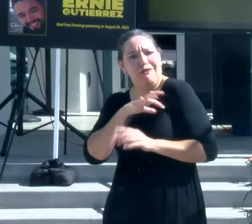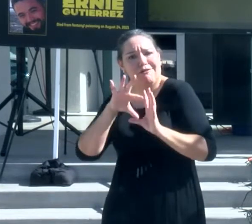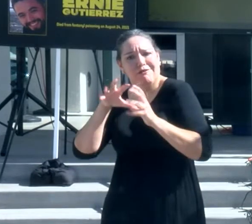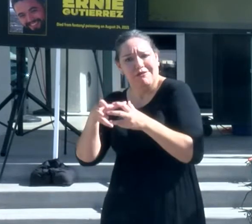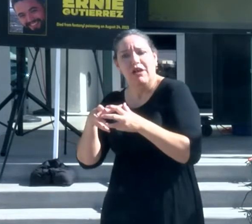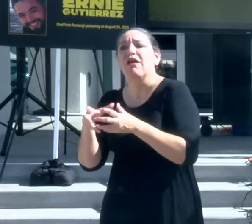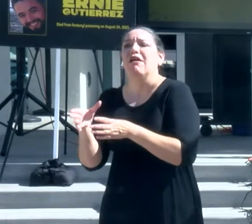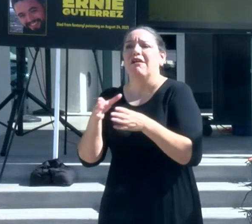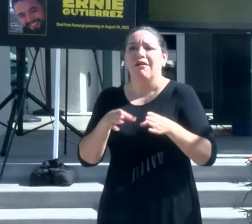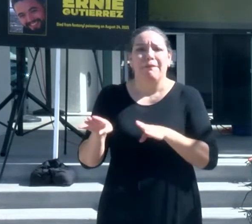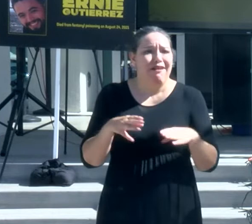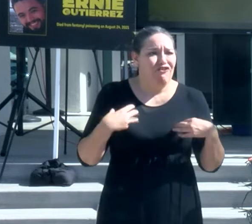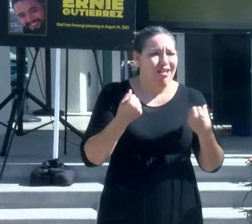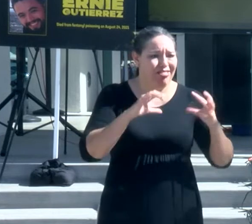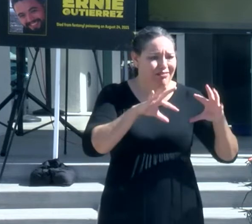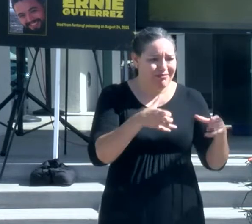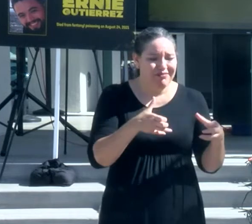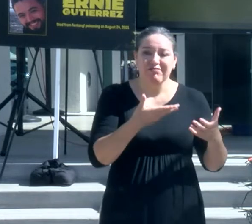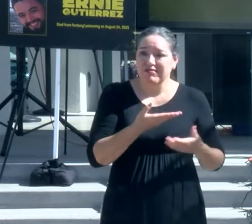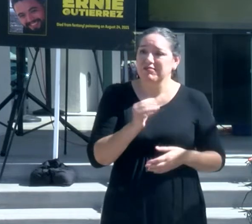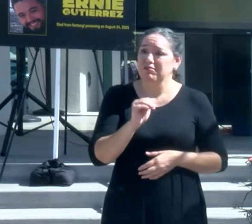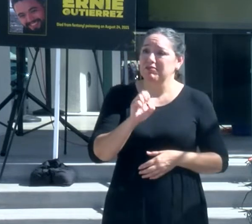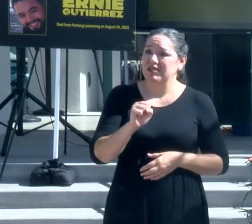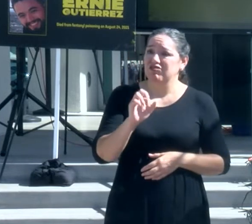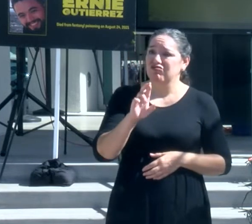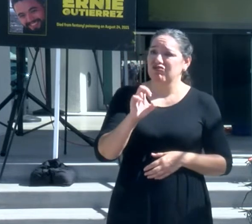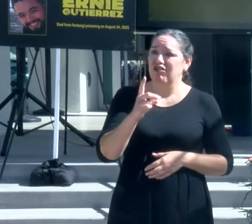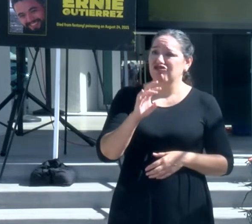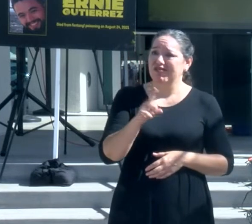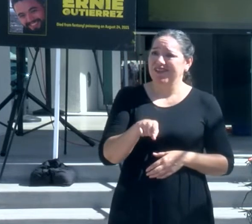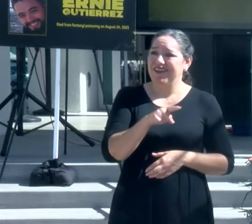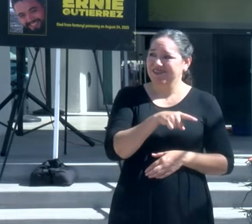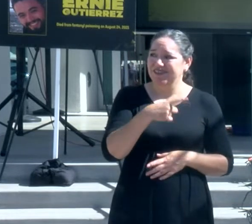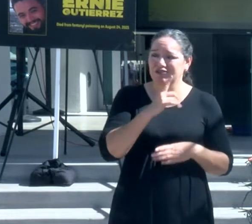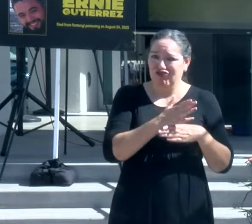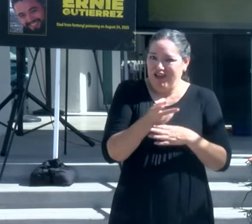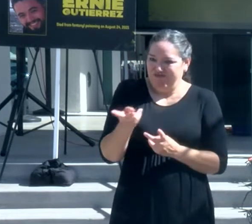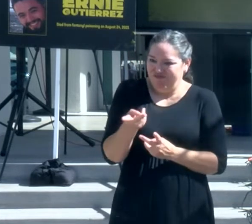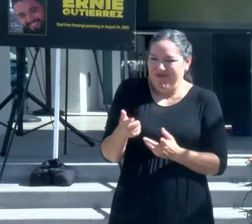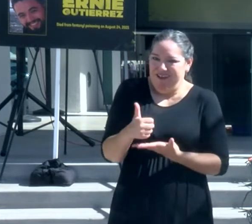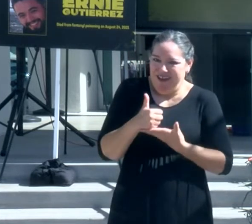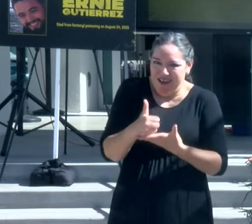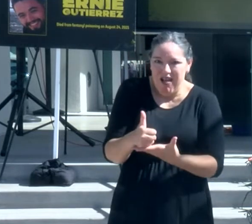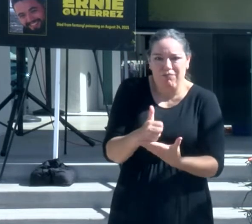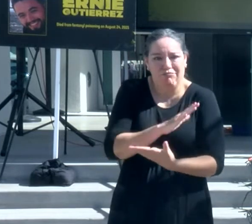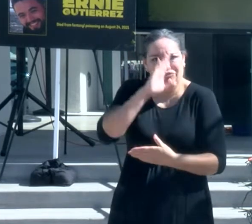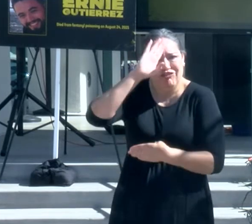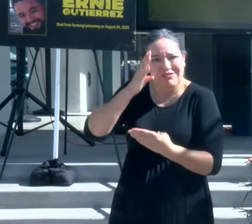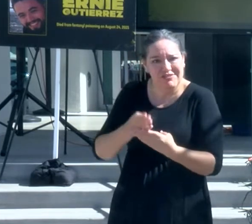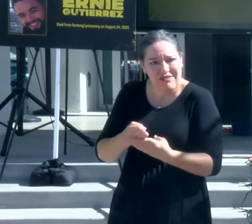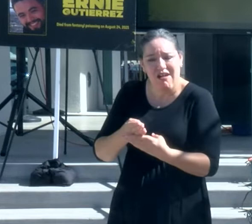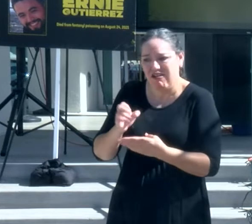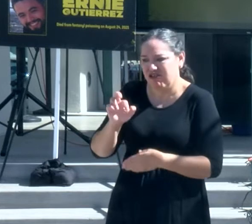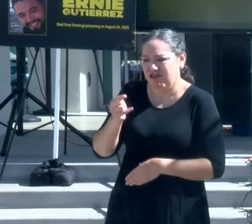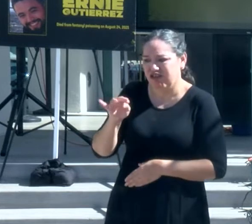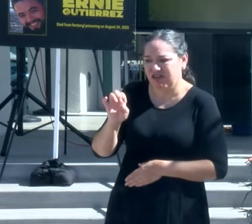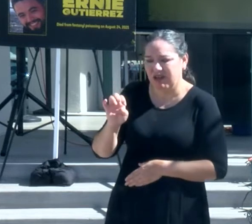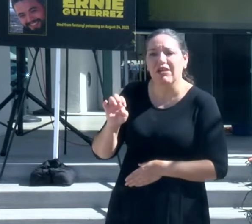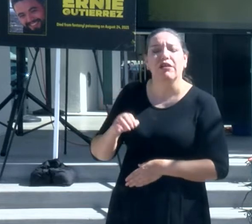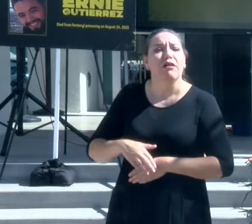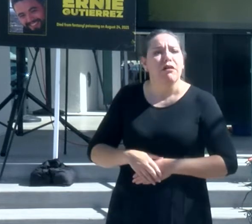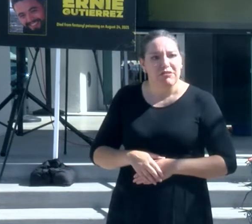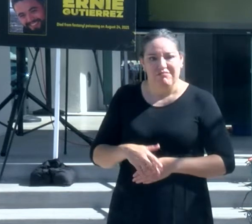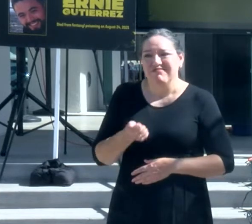Health Department who, as Ms. Rodriguez shared with us, helped her son Ernie Gutierrez. We also have several other